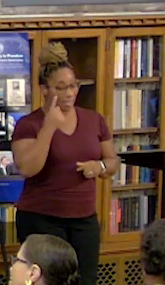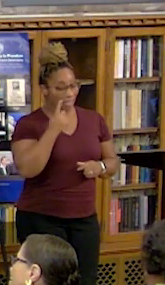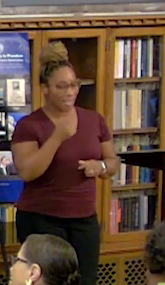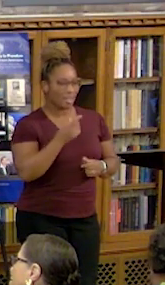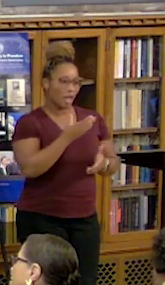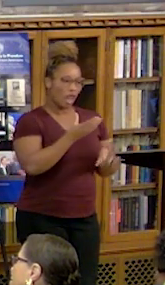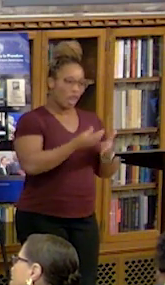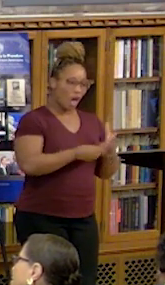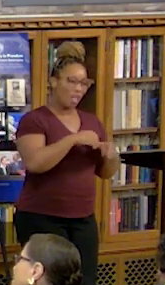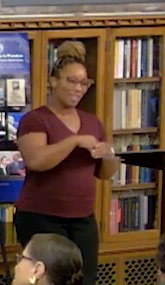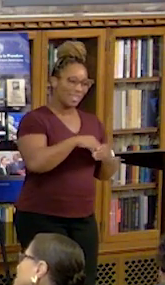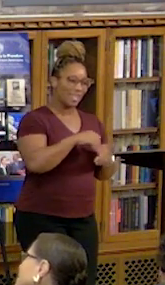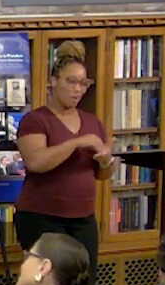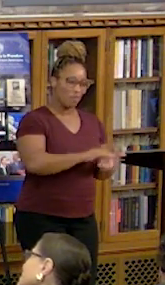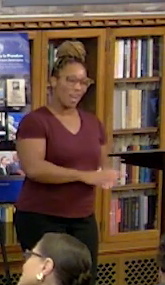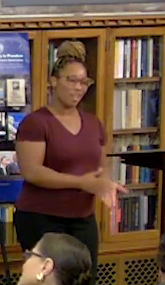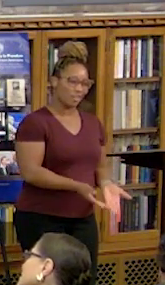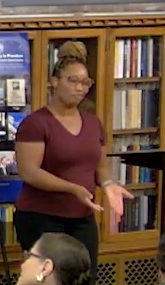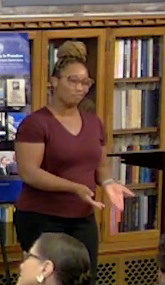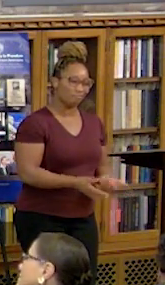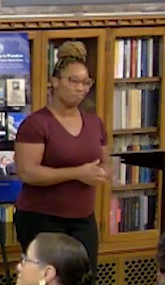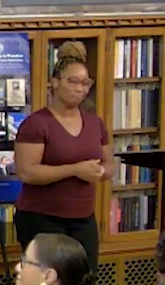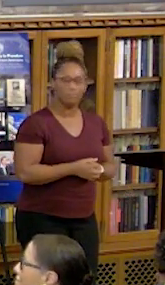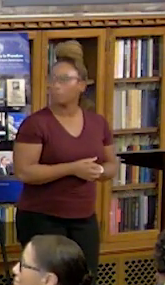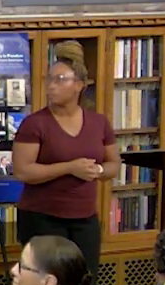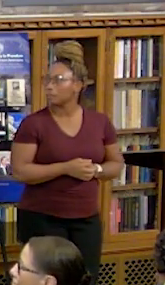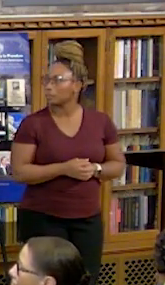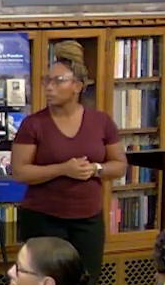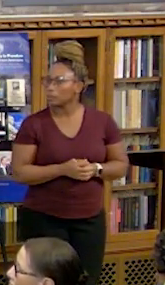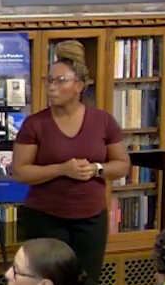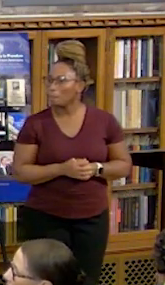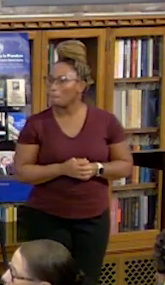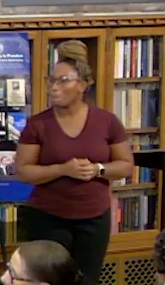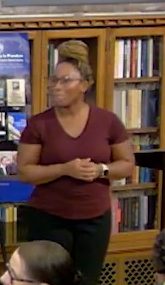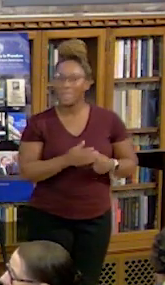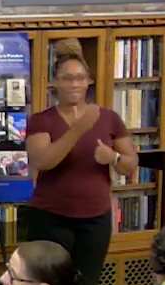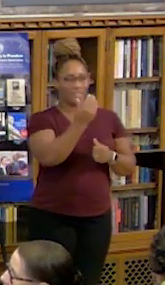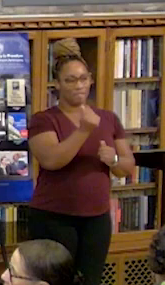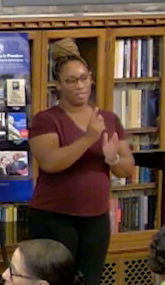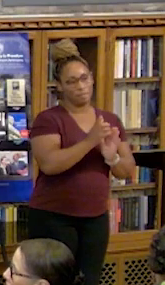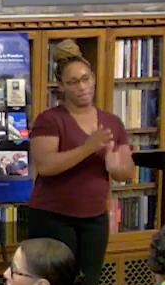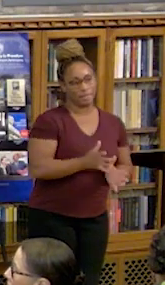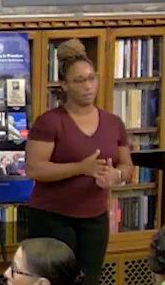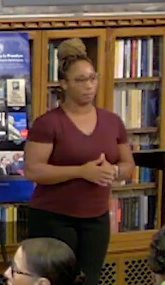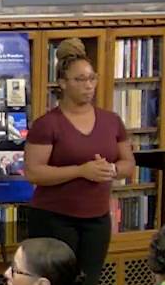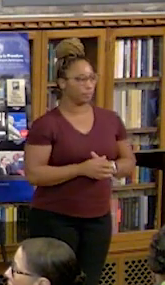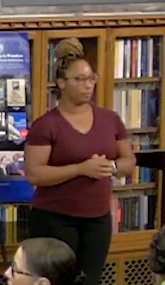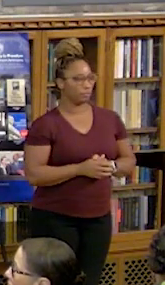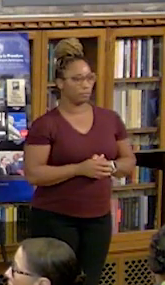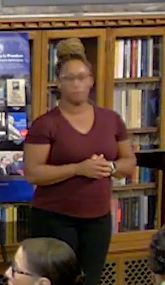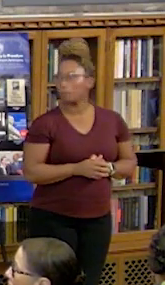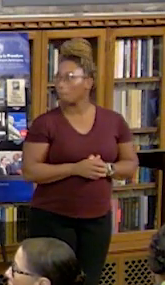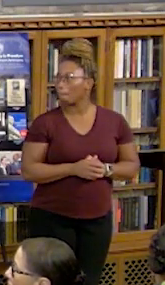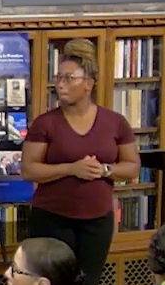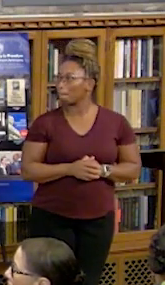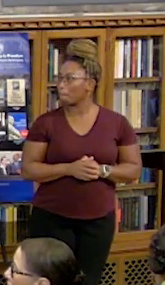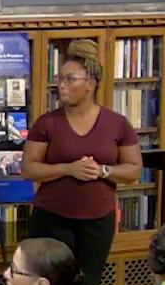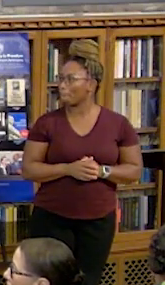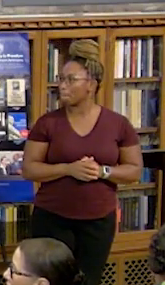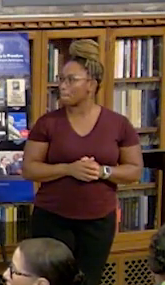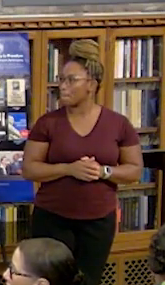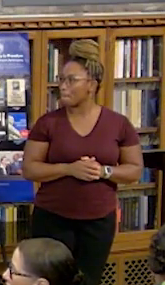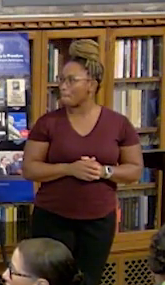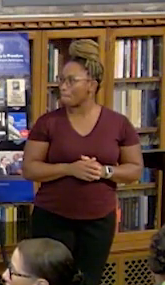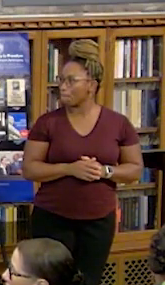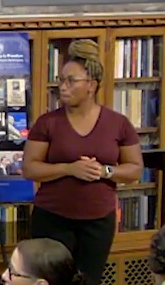loss in records in that matter how are we doing for time okay okay um Erica could